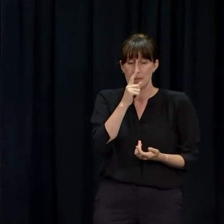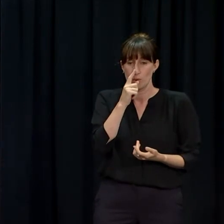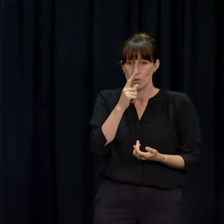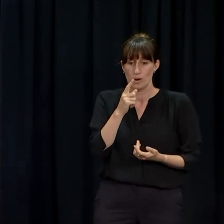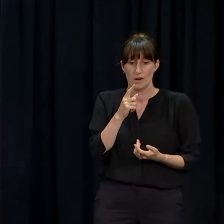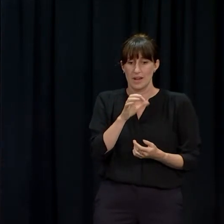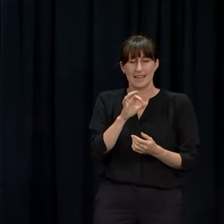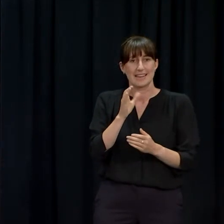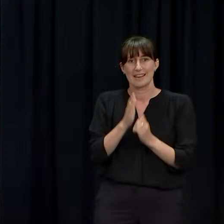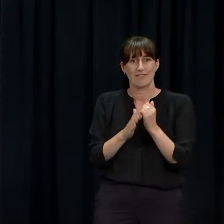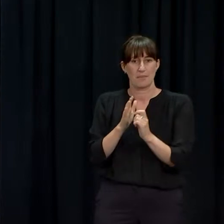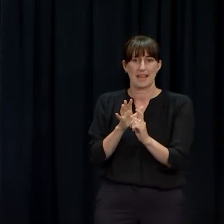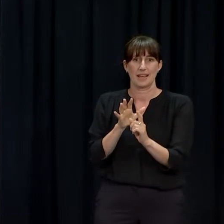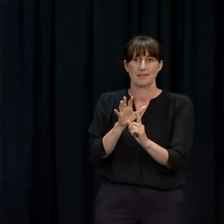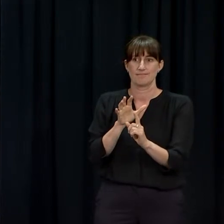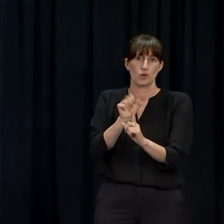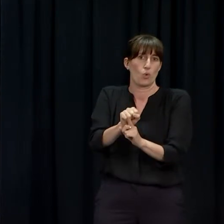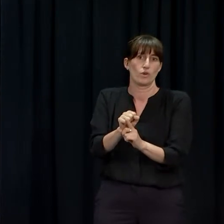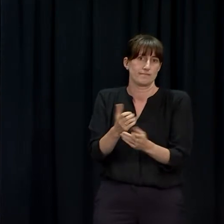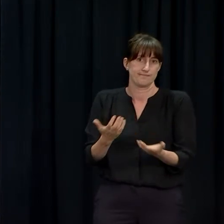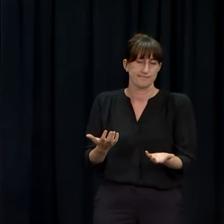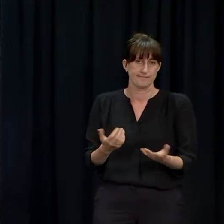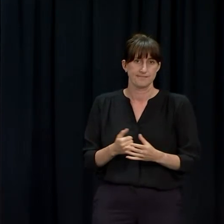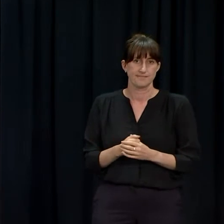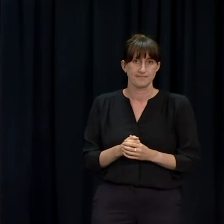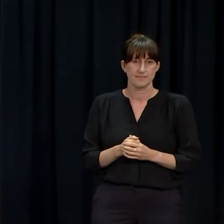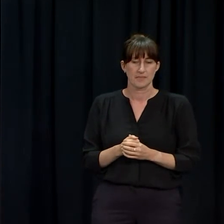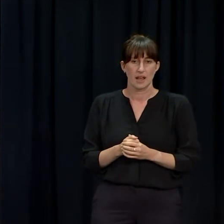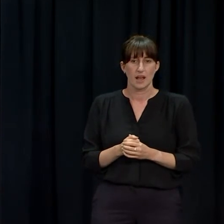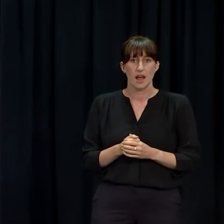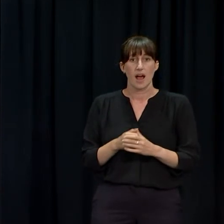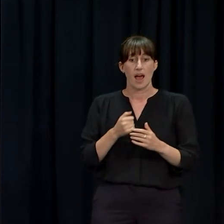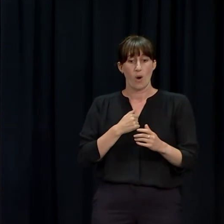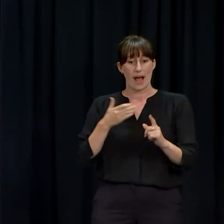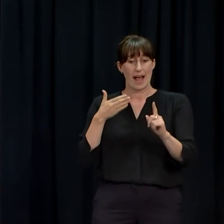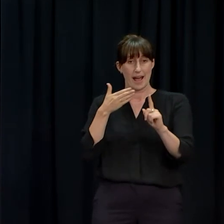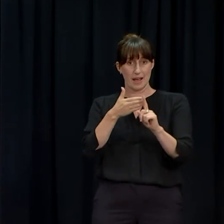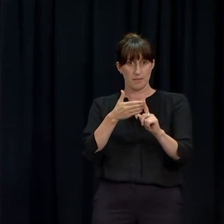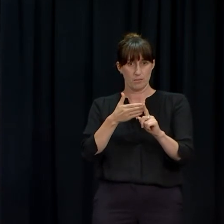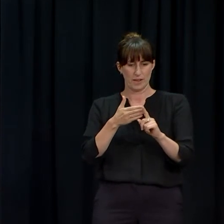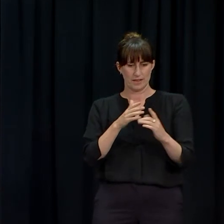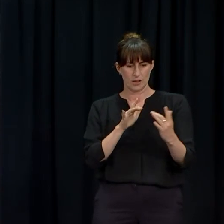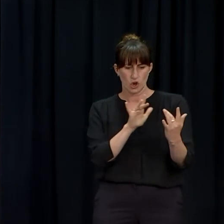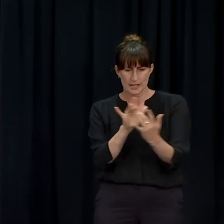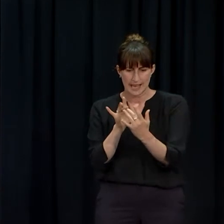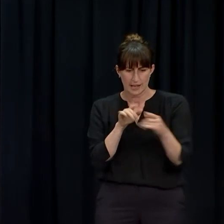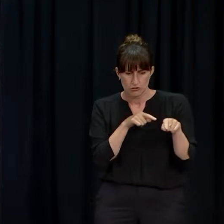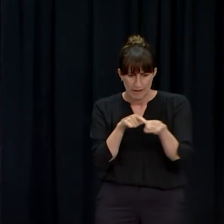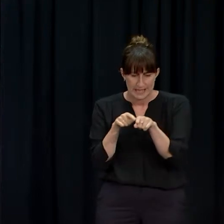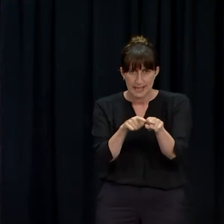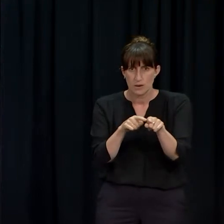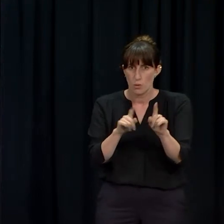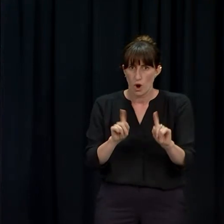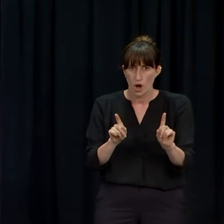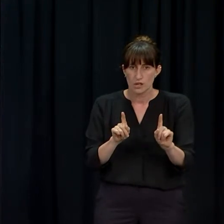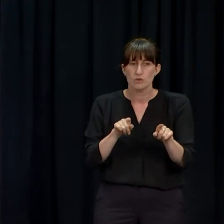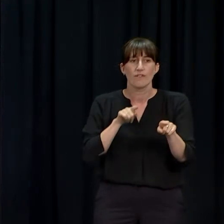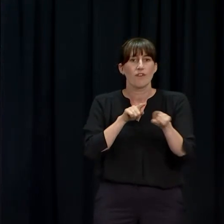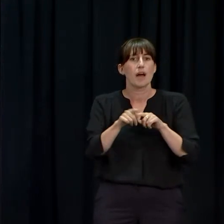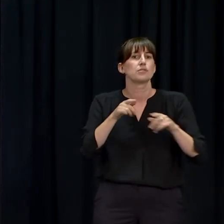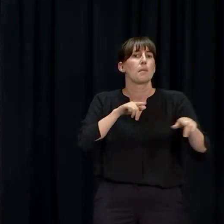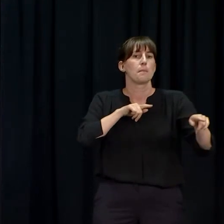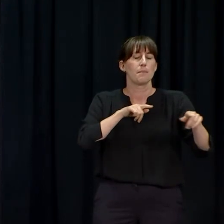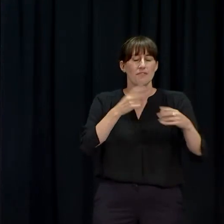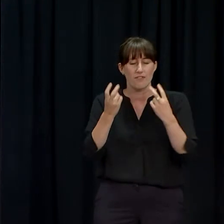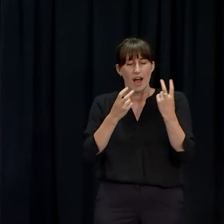and as right from the beginning, we've said the goal of the contact tracing system is to identify the majority of contacts, but it can't